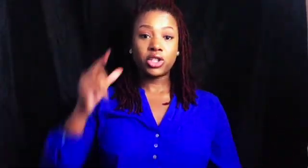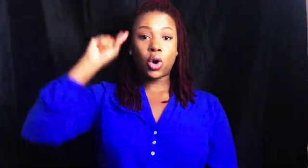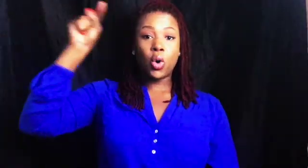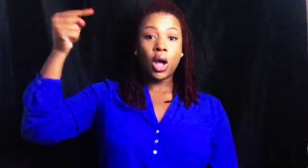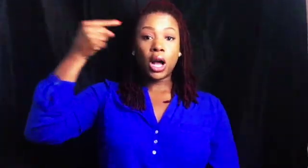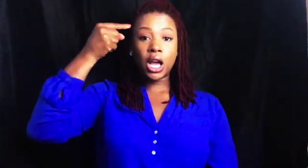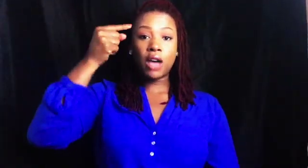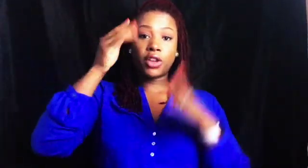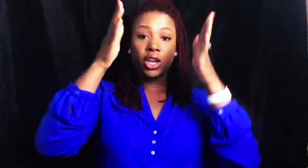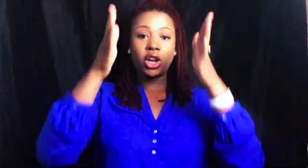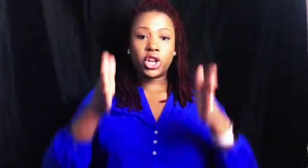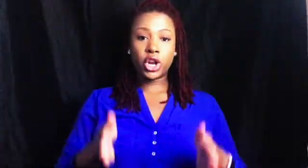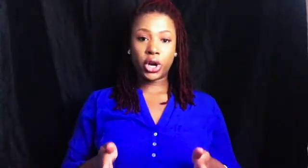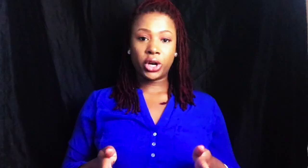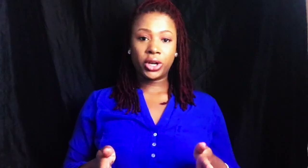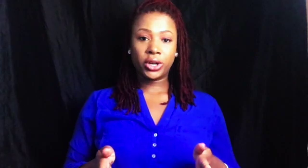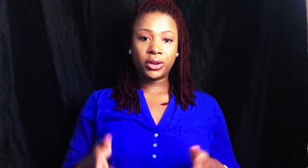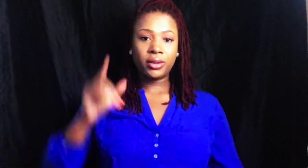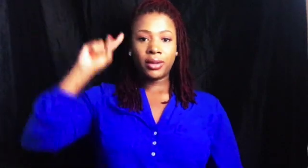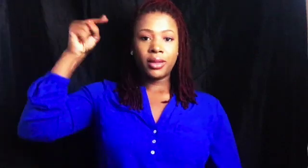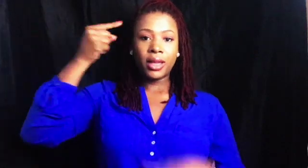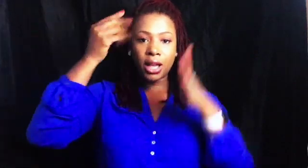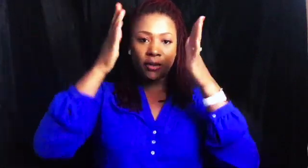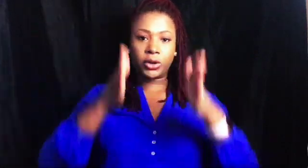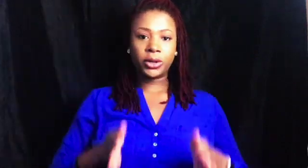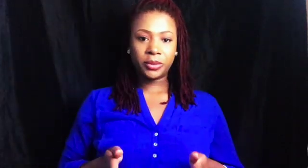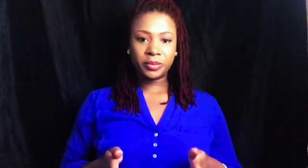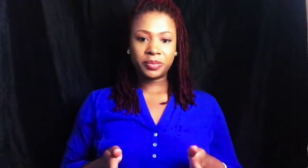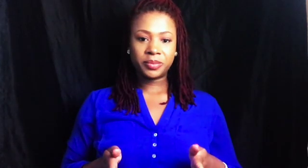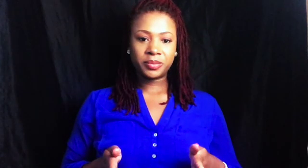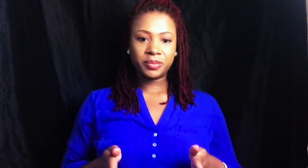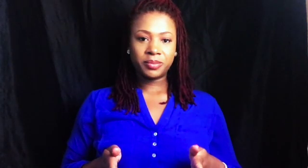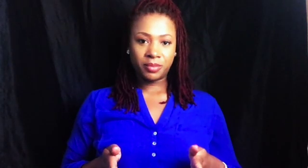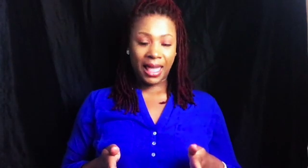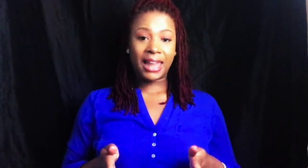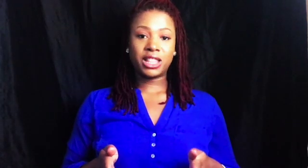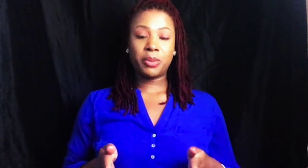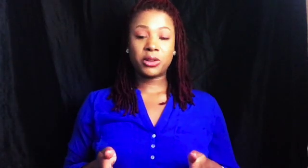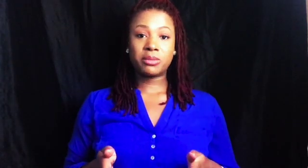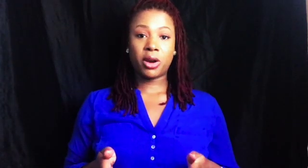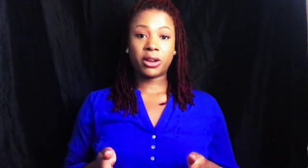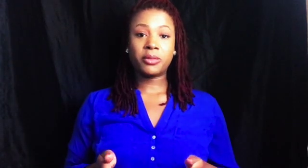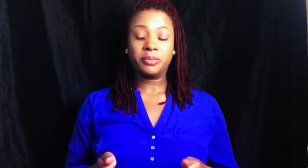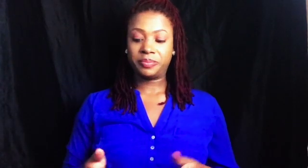So governor. Governor. Adding the person marker.